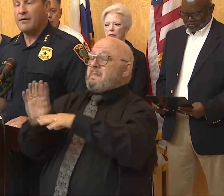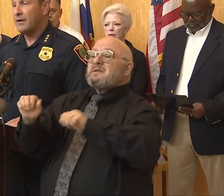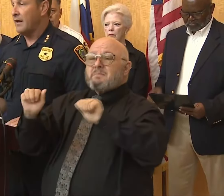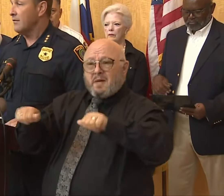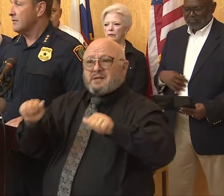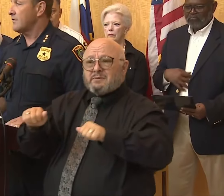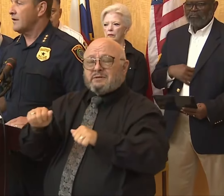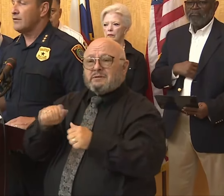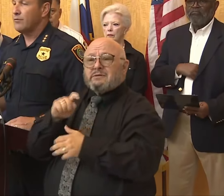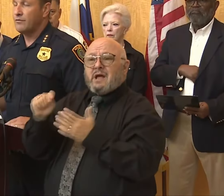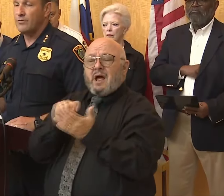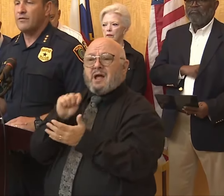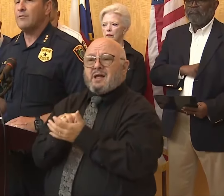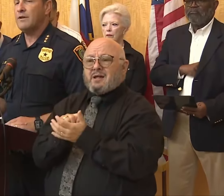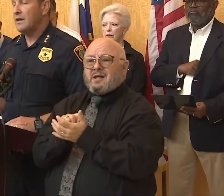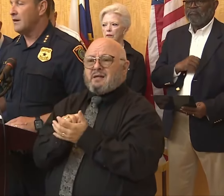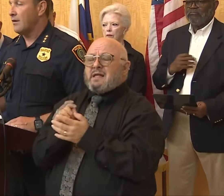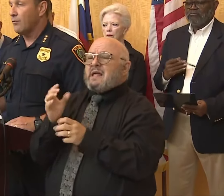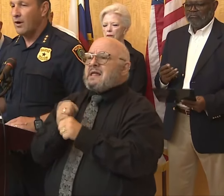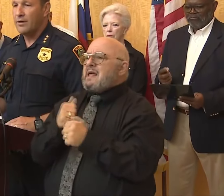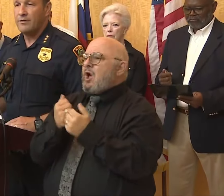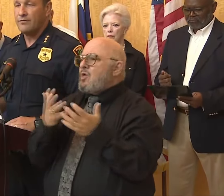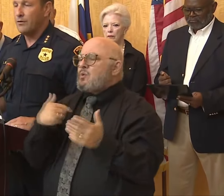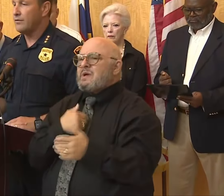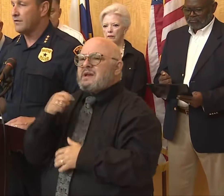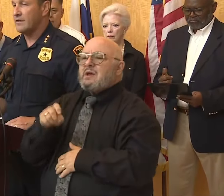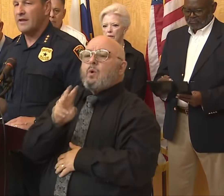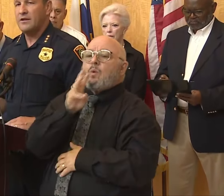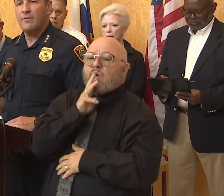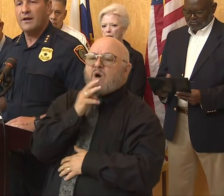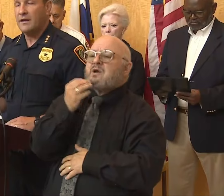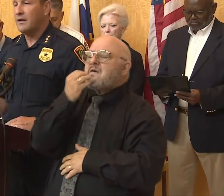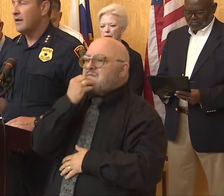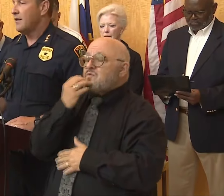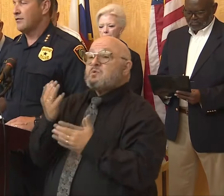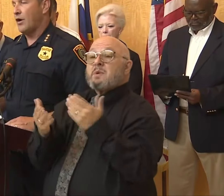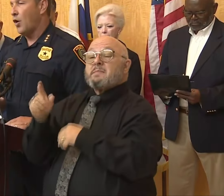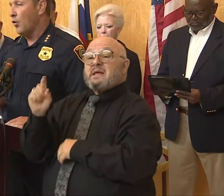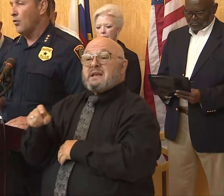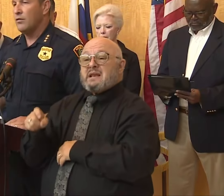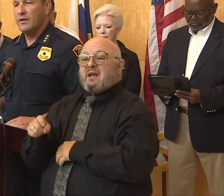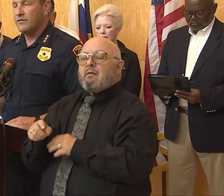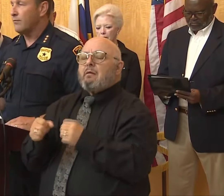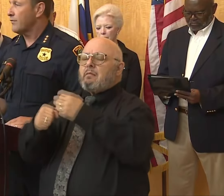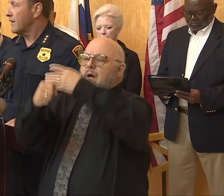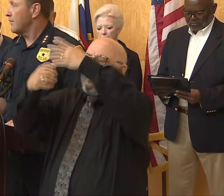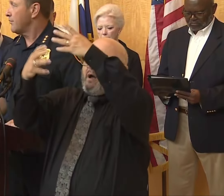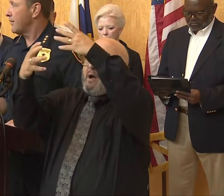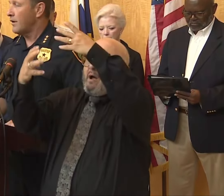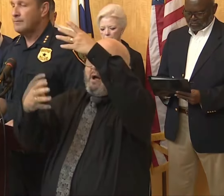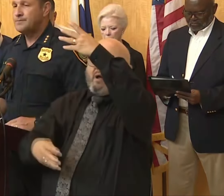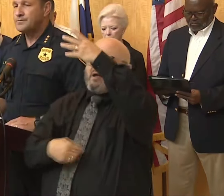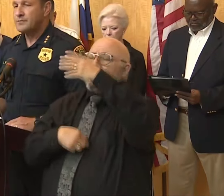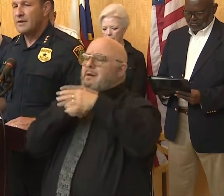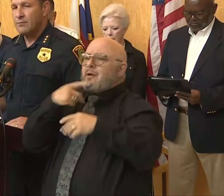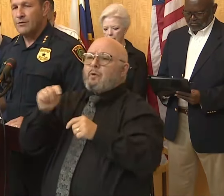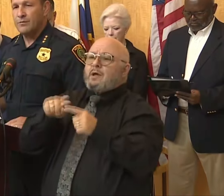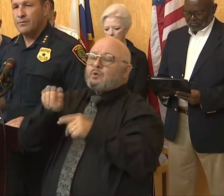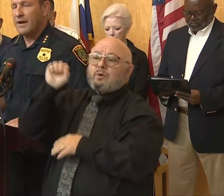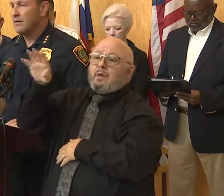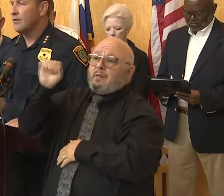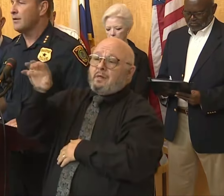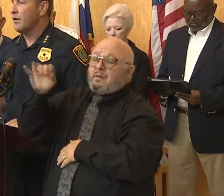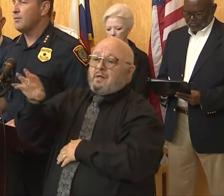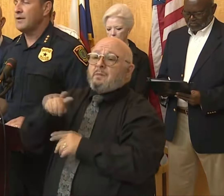get prepared now. Let's get all the resources that we need, all the water and food and things like that you might need. There's a whole list. I won't try to go through it all. But